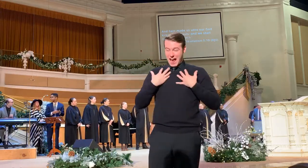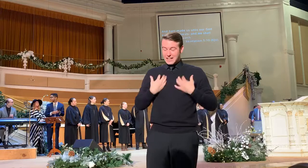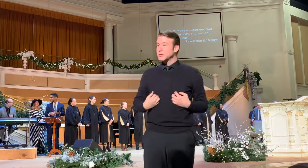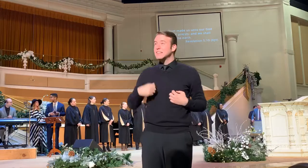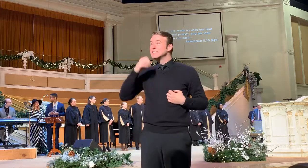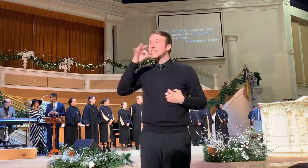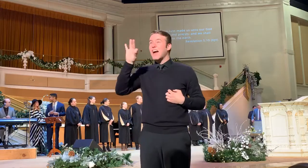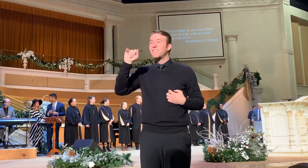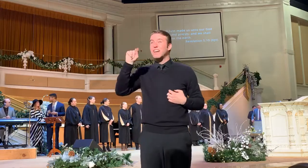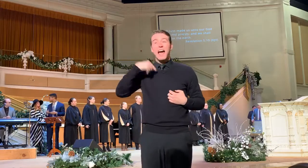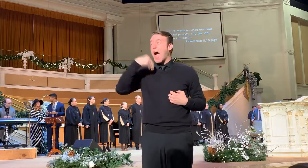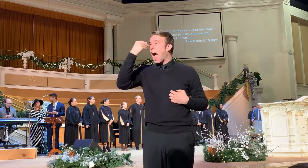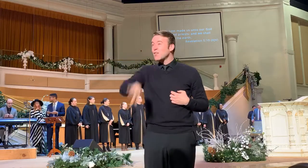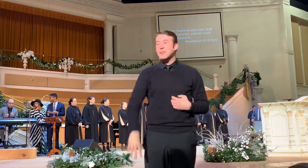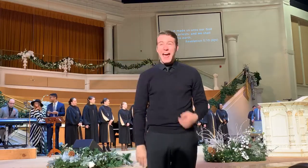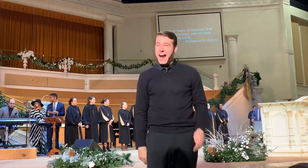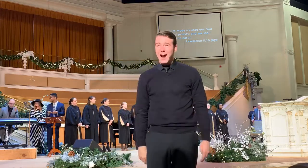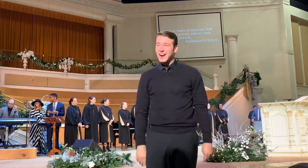fit.